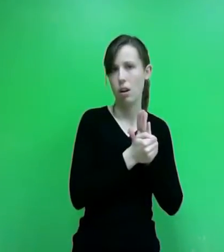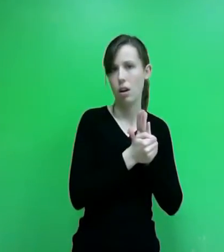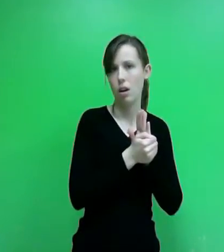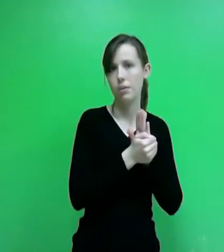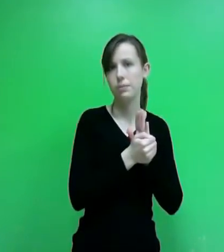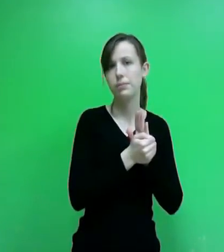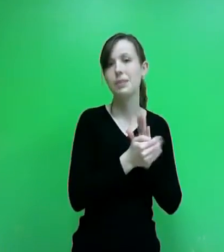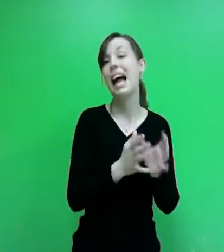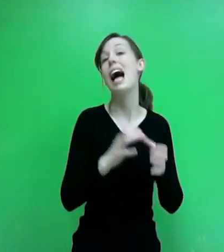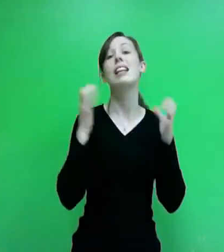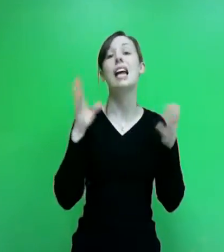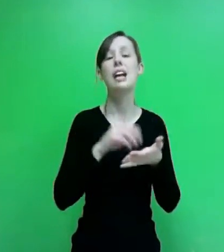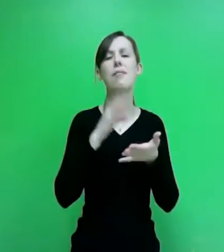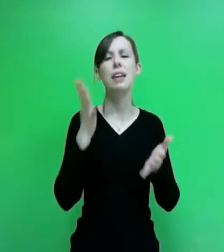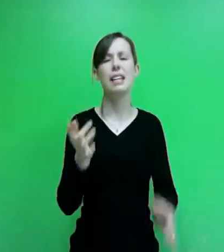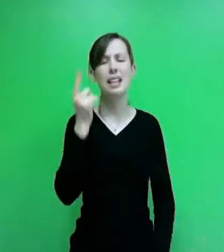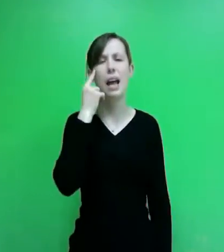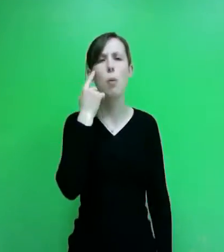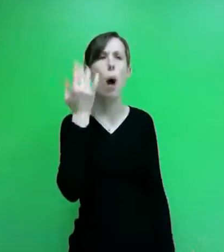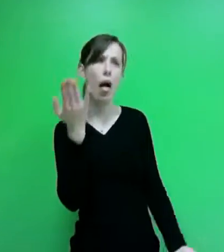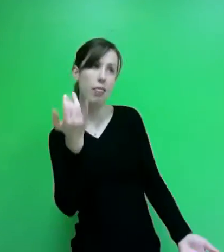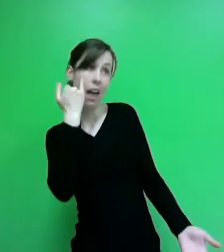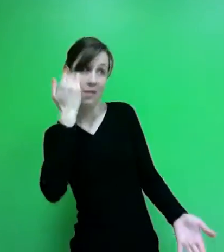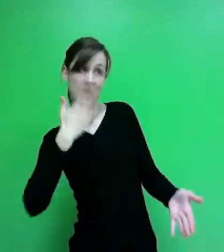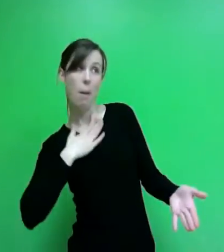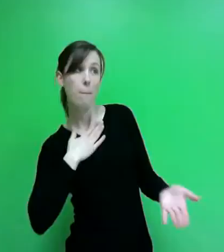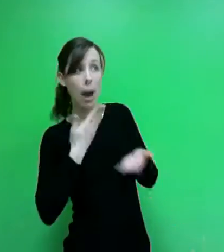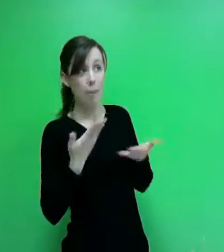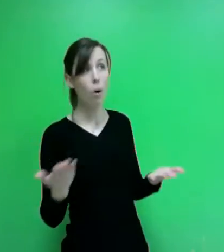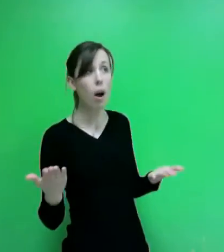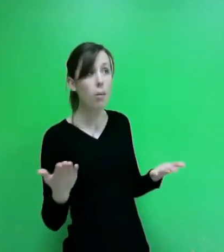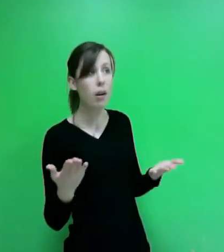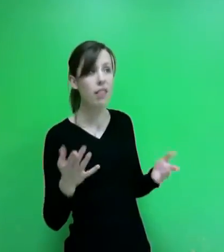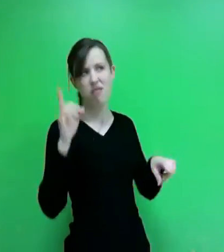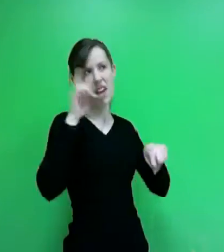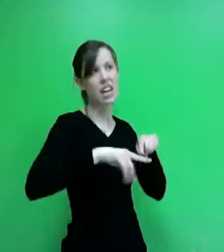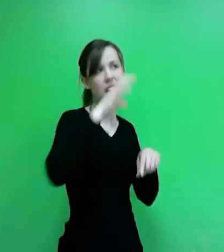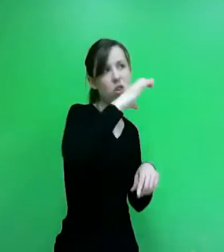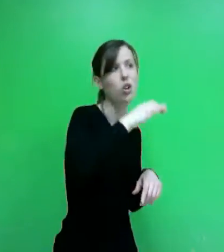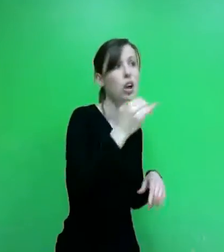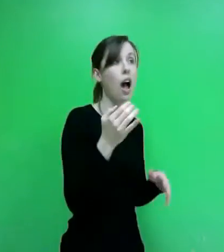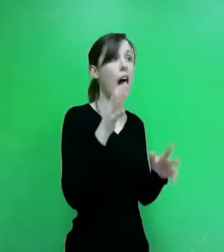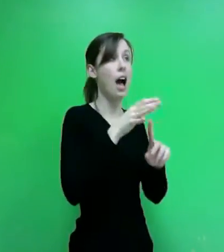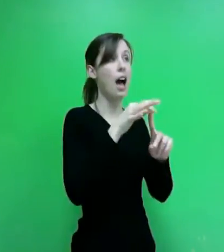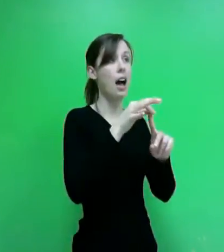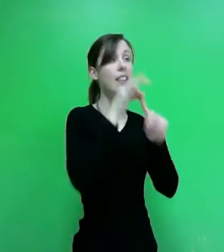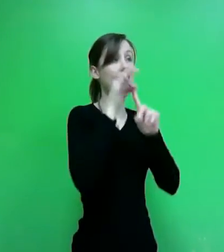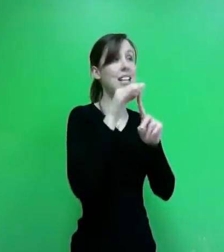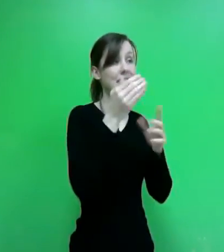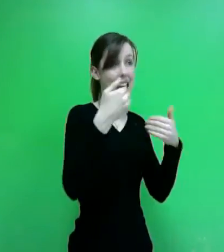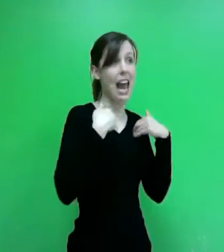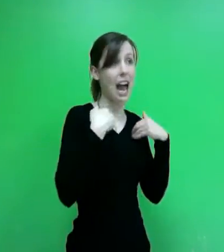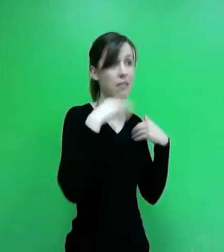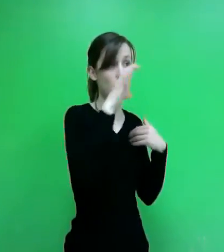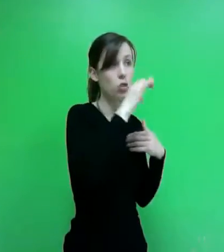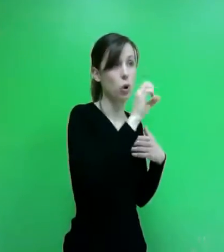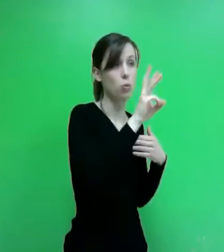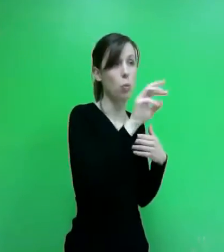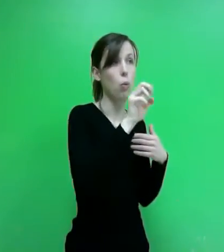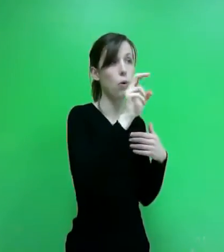A lot of kids think, well, if it's my property, then they can't search it unless they have a search warrant. And every year this gets brought up.